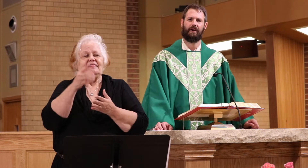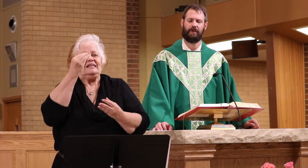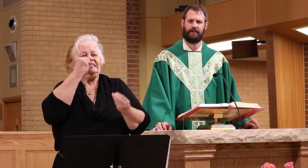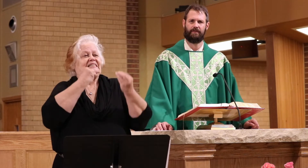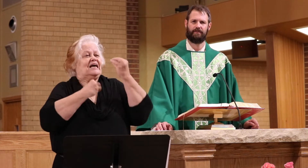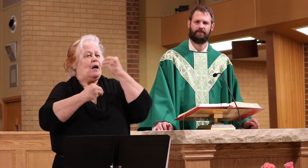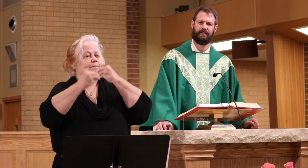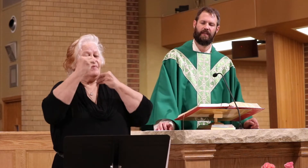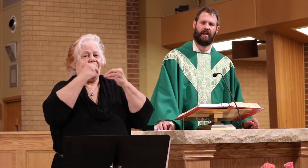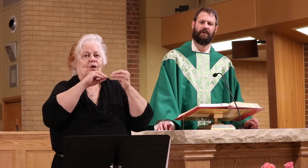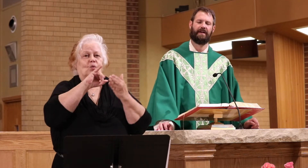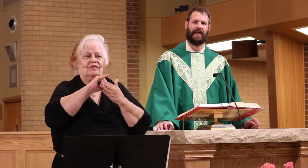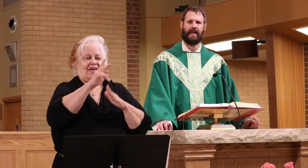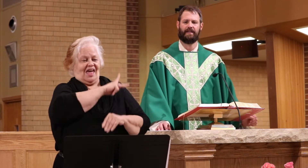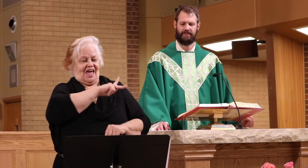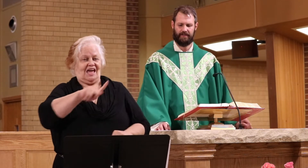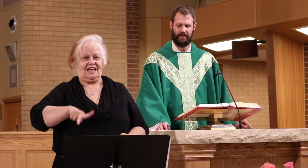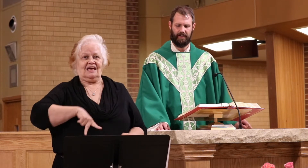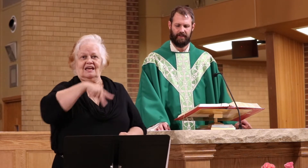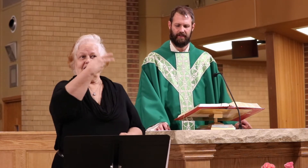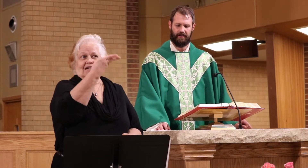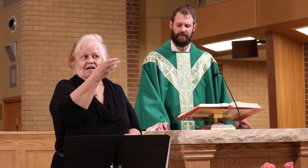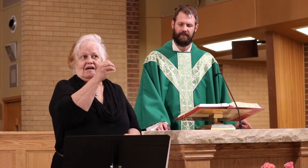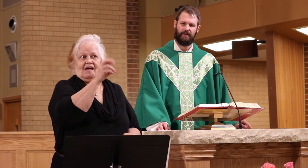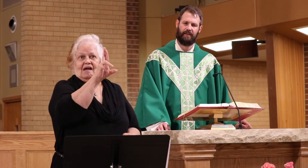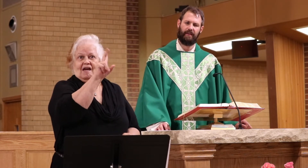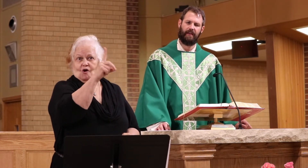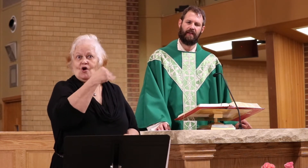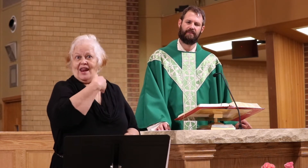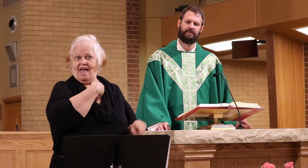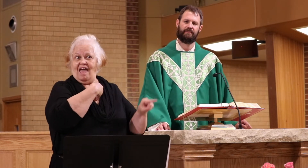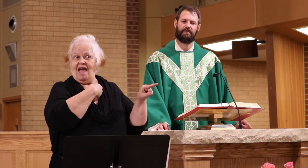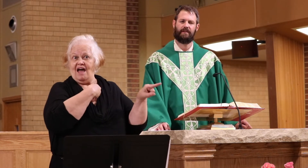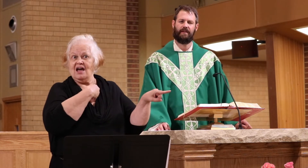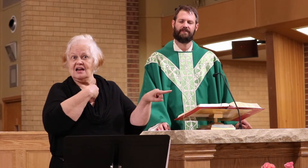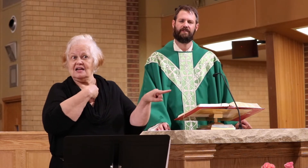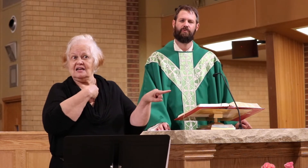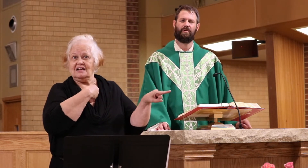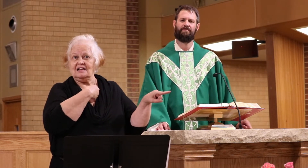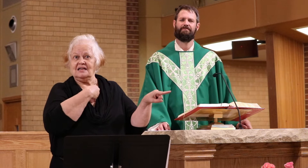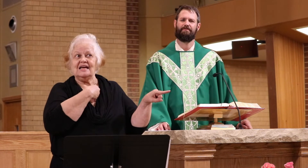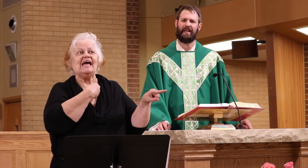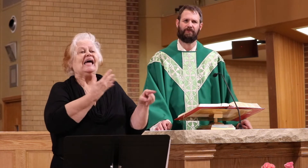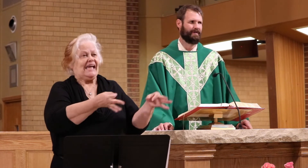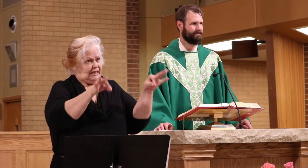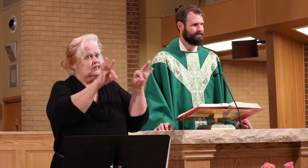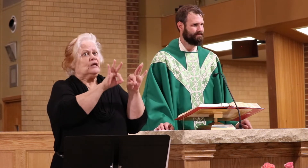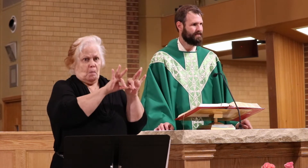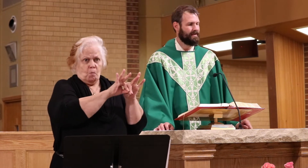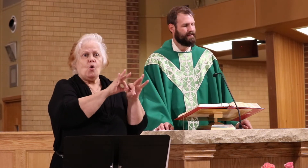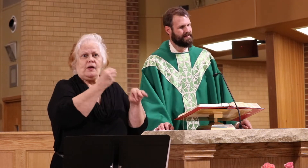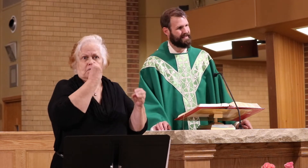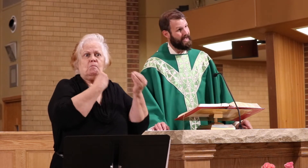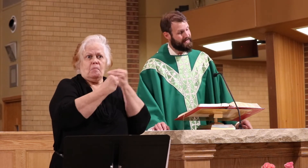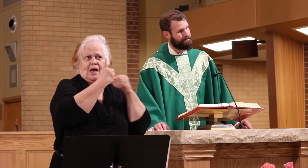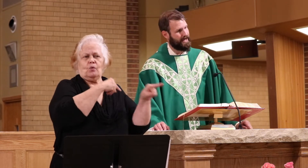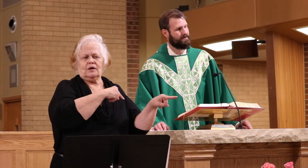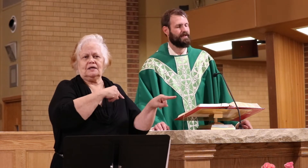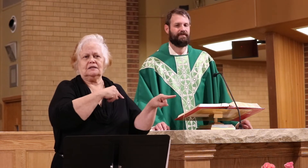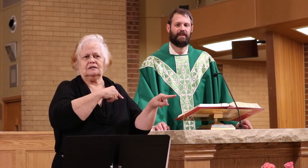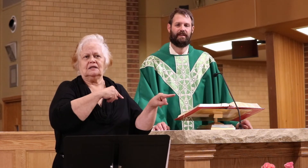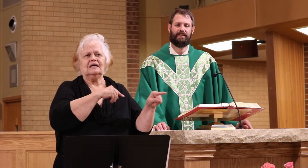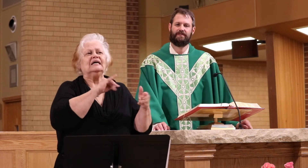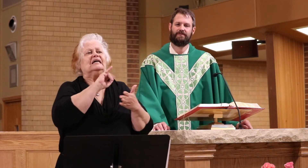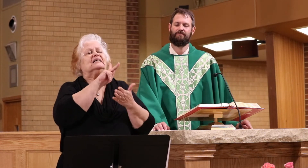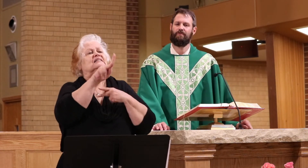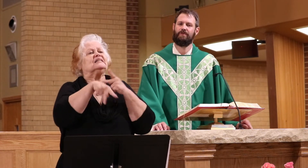that King Herod has. And it's an important banquet. It's the kind of